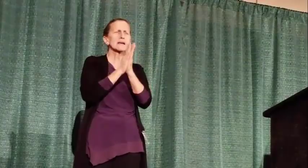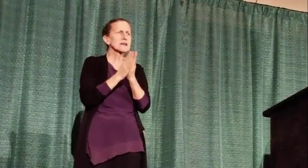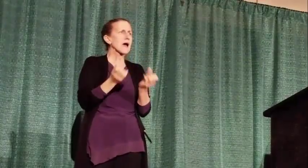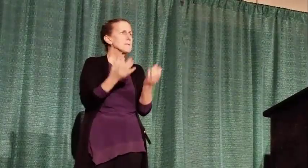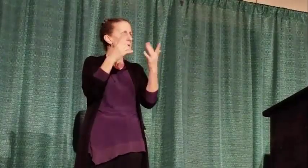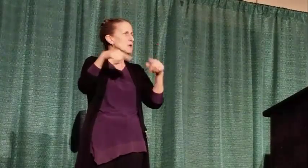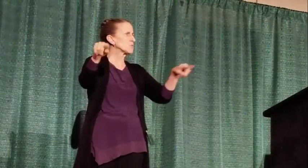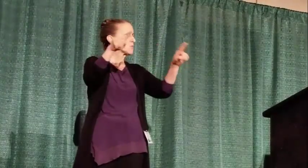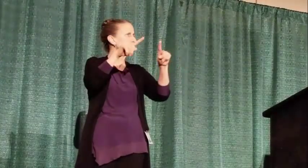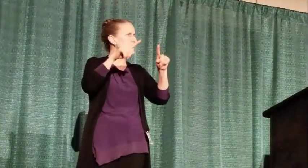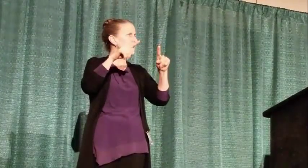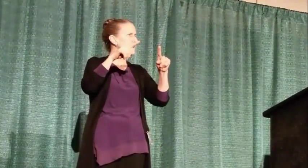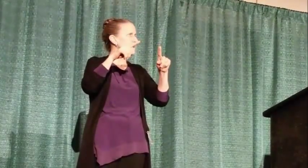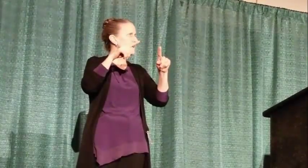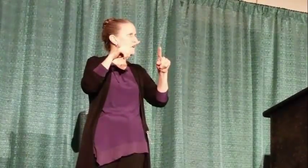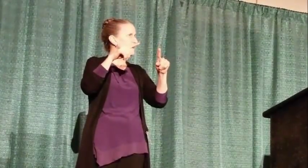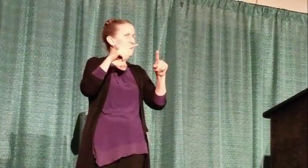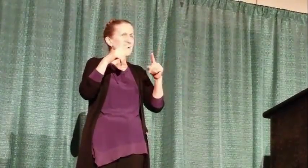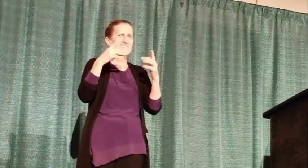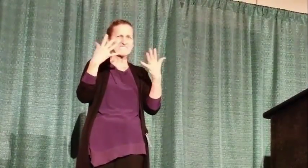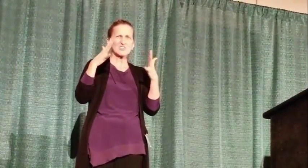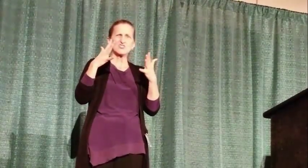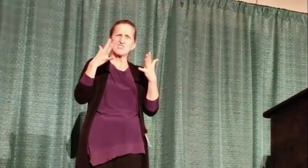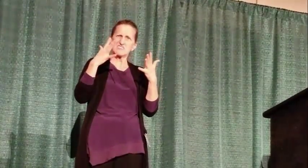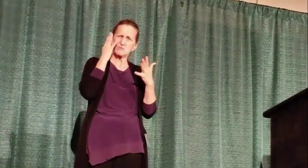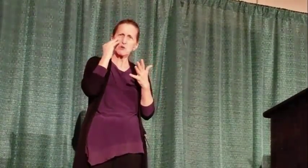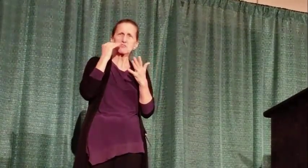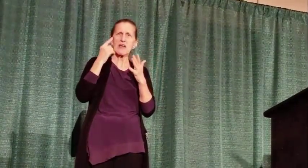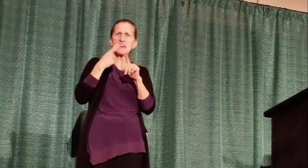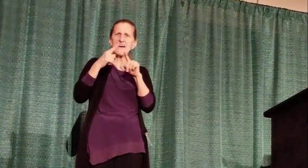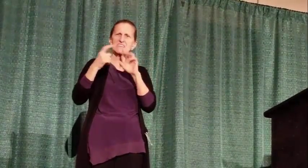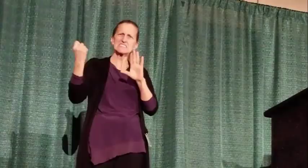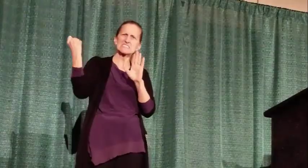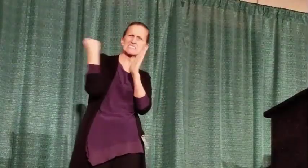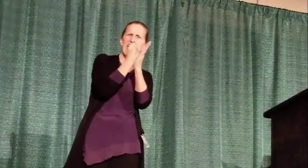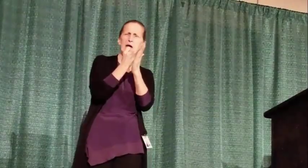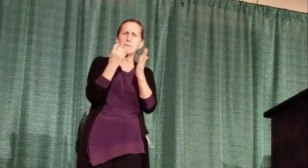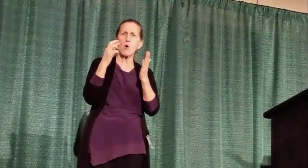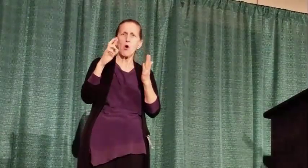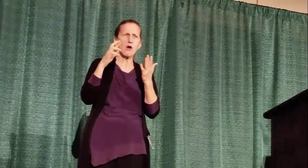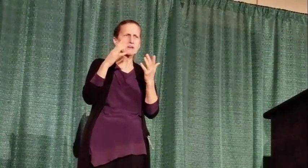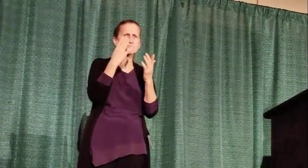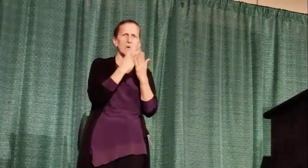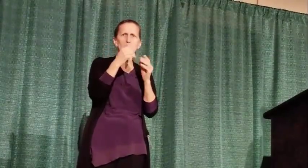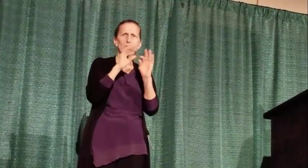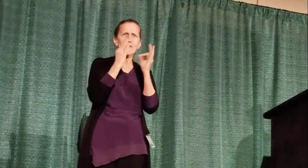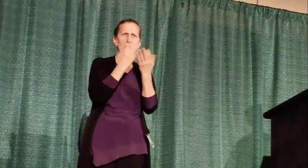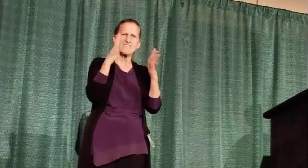people have been either stabbed by a knife or have your family members stabbed by a knife? Raise your hand.